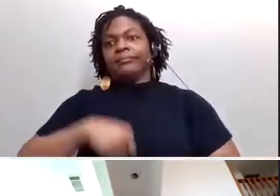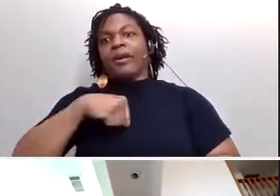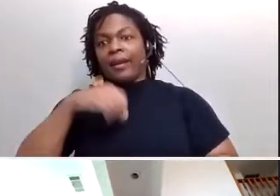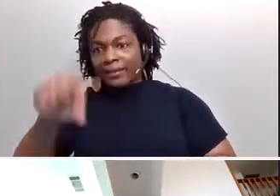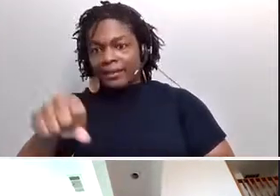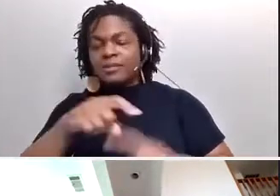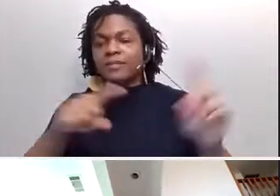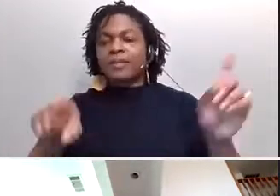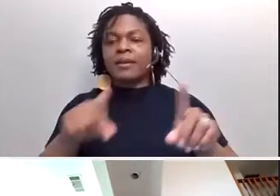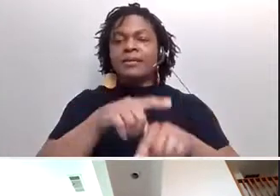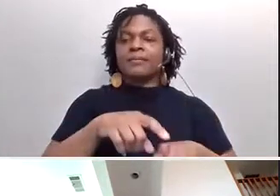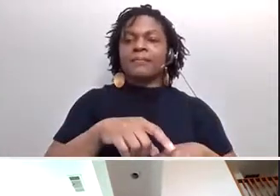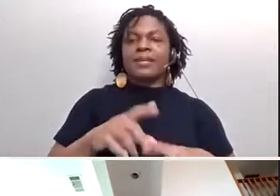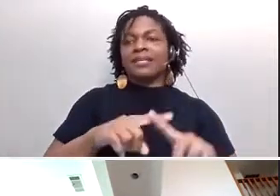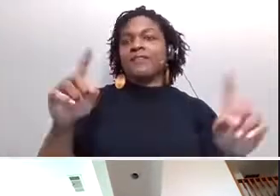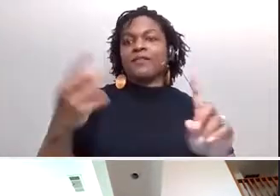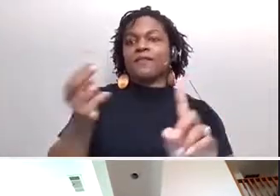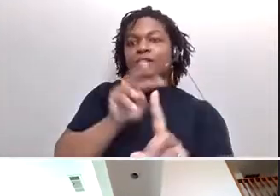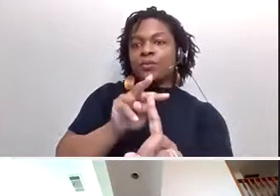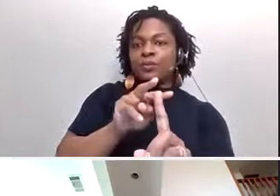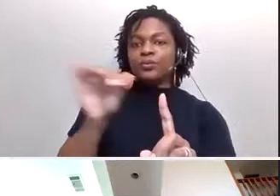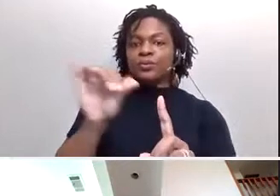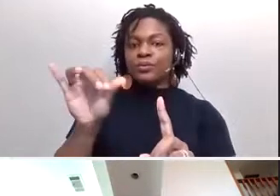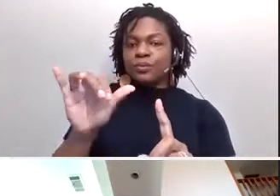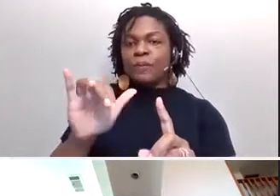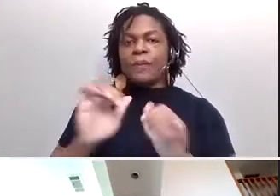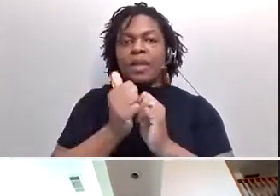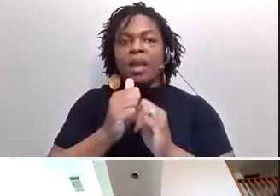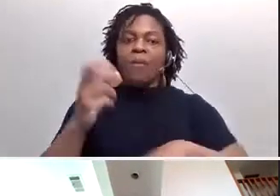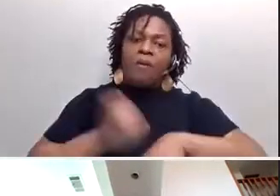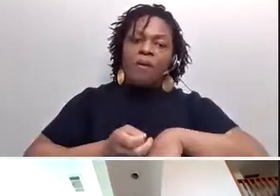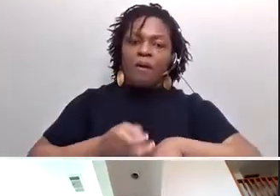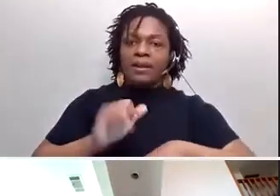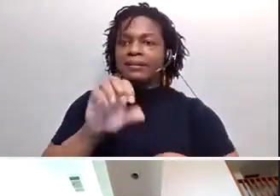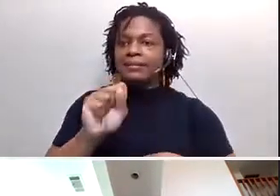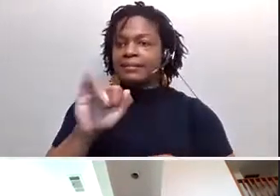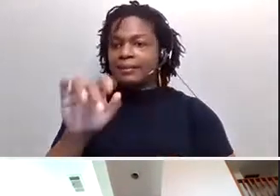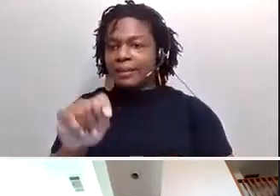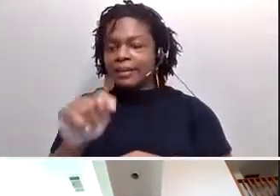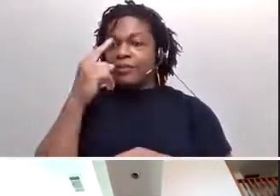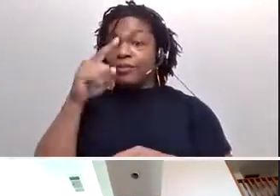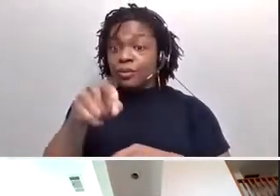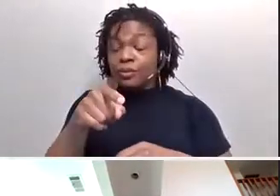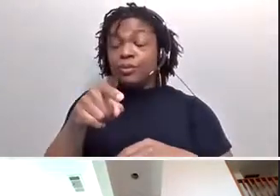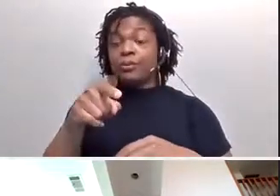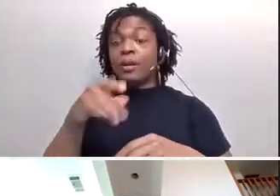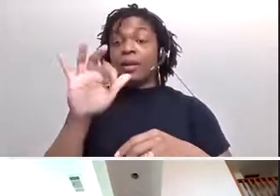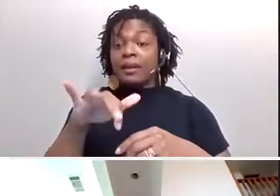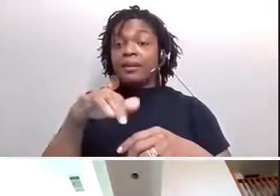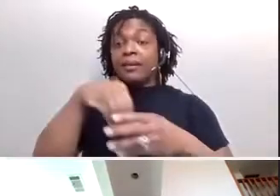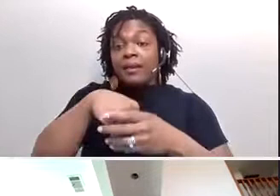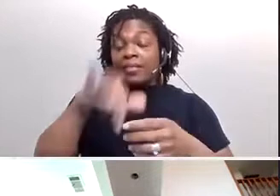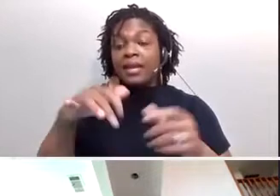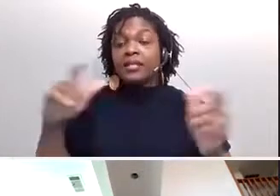different angle, as in how hard is it for you being a minority